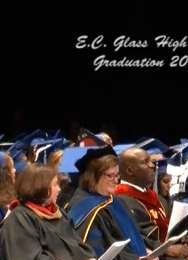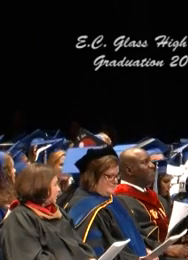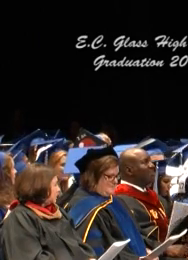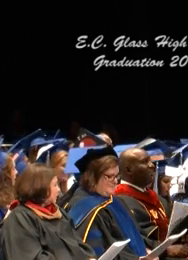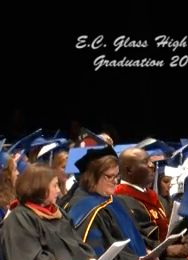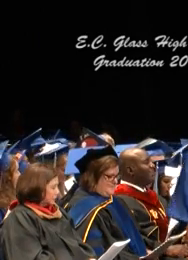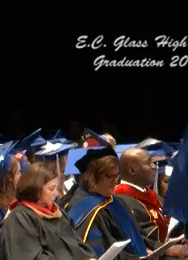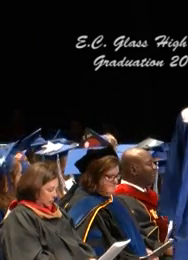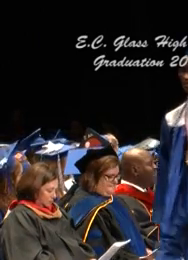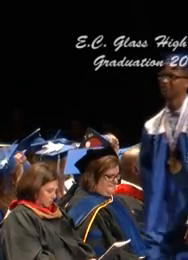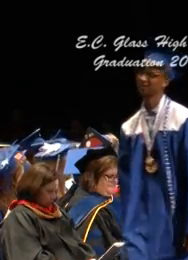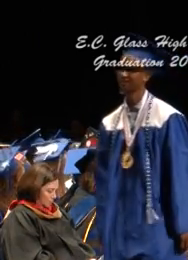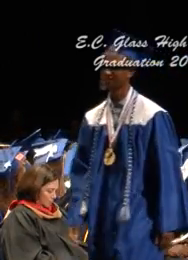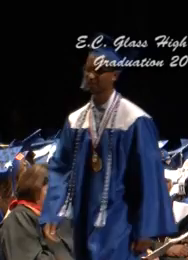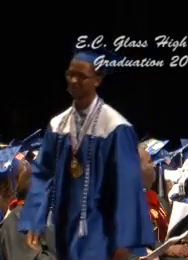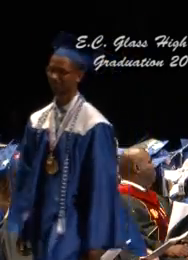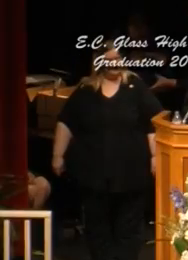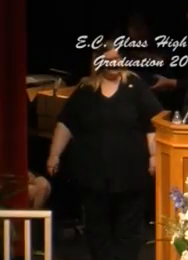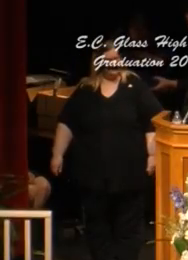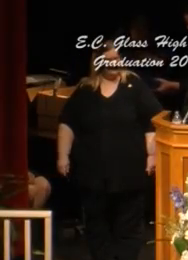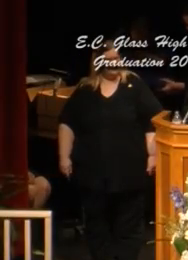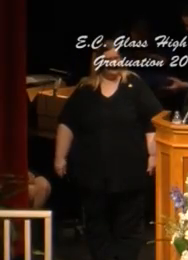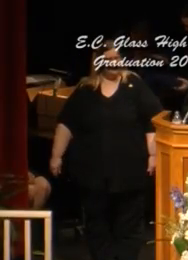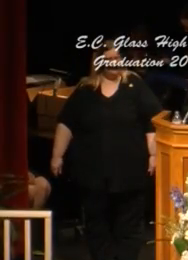Demir Shahid Jones.